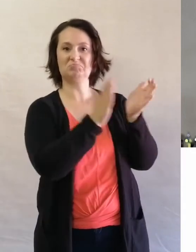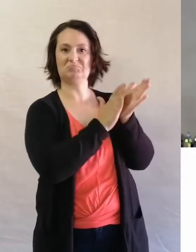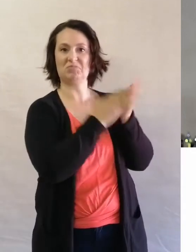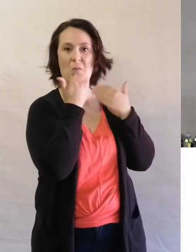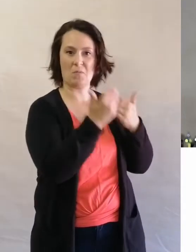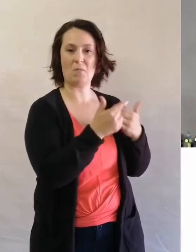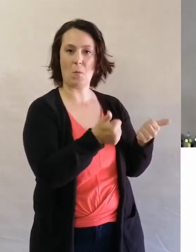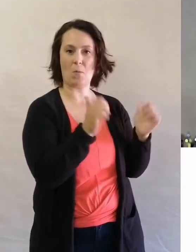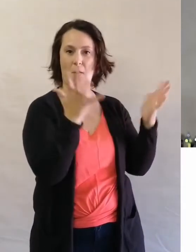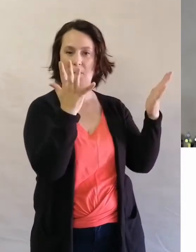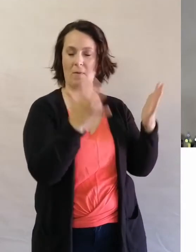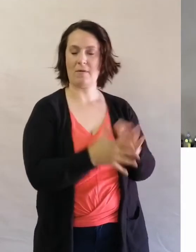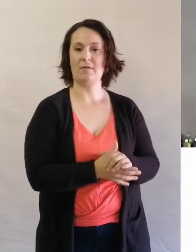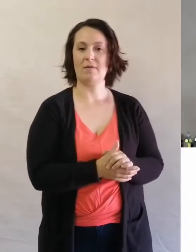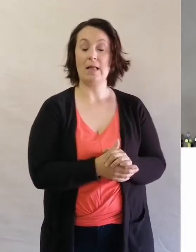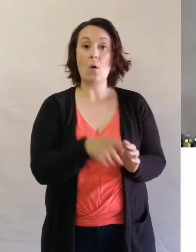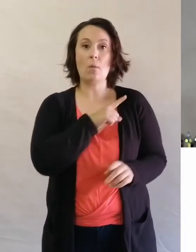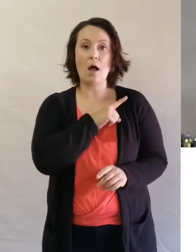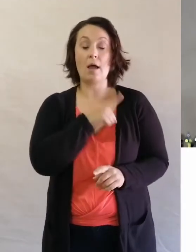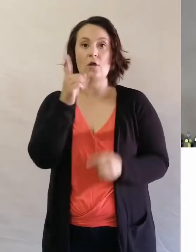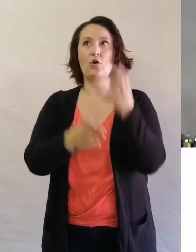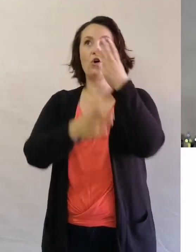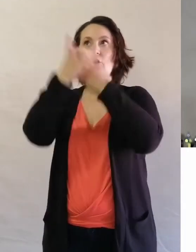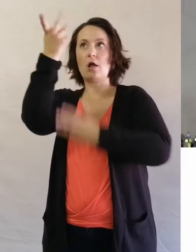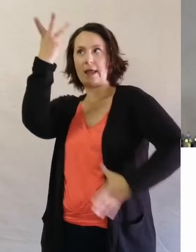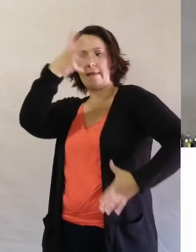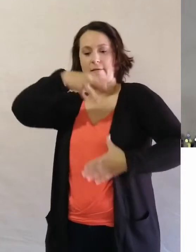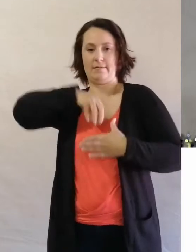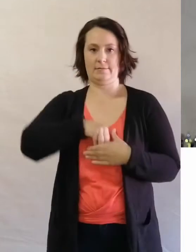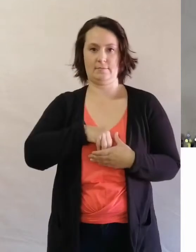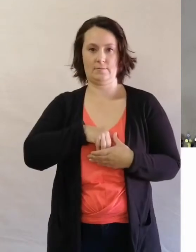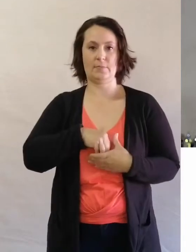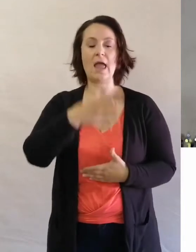Because they saw it, they allowed God to get in there. Abraham